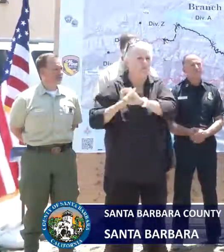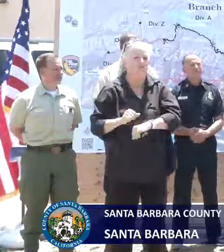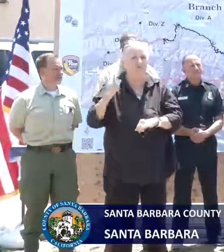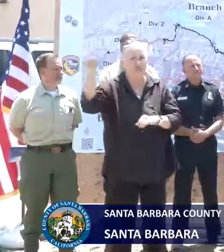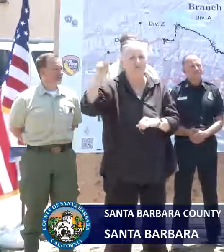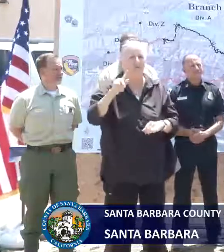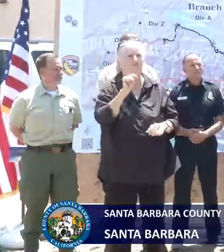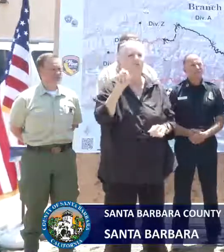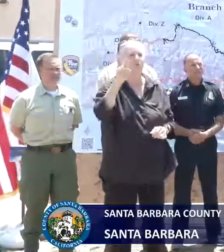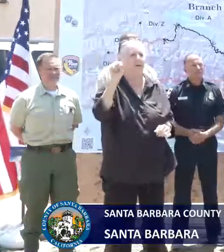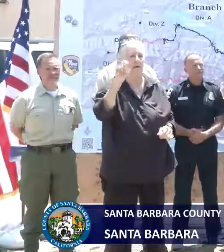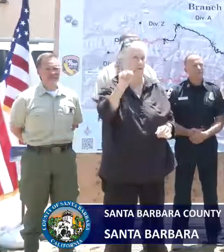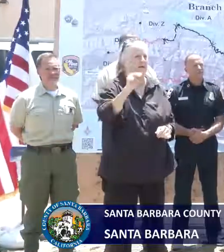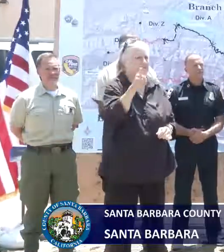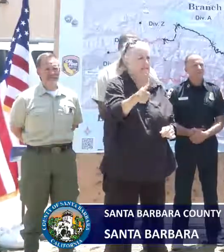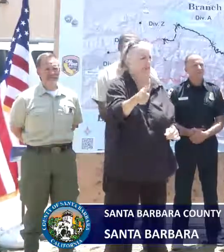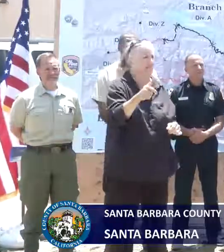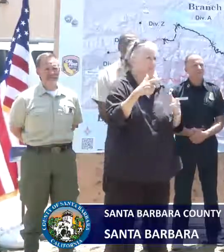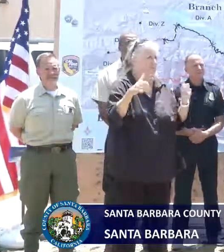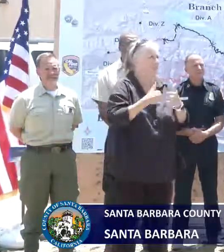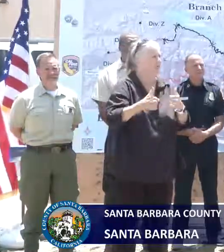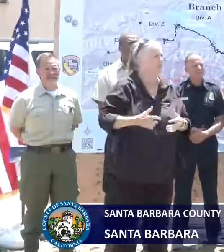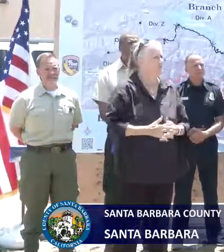terrain itself.